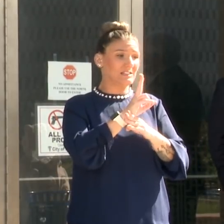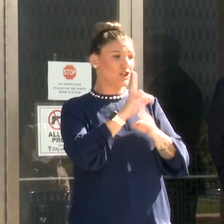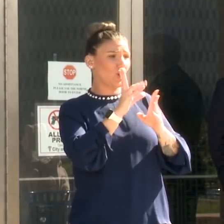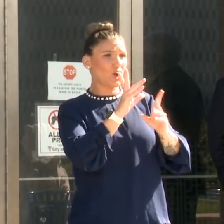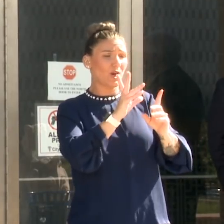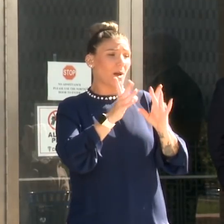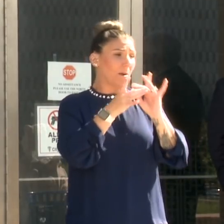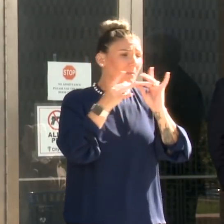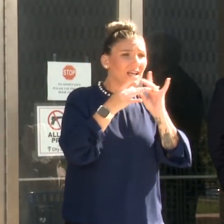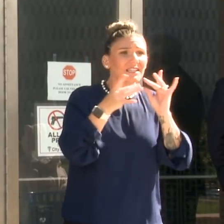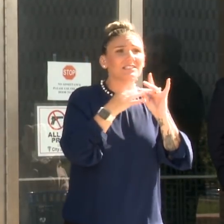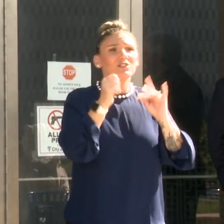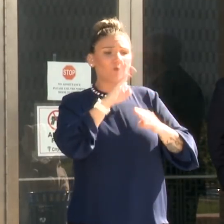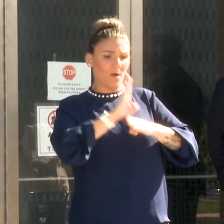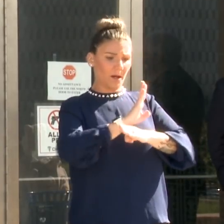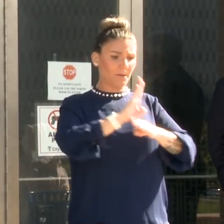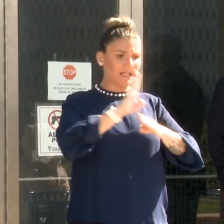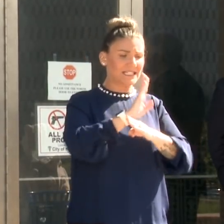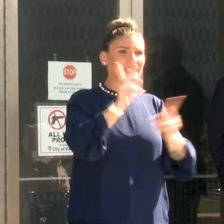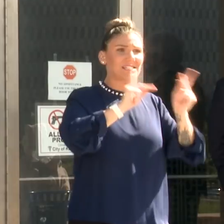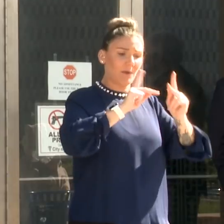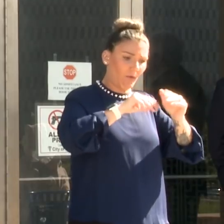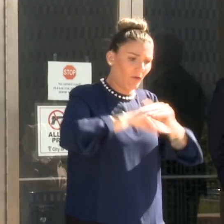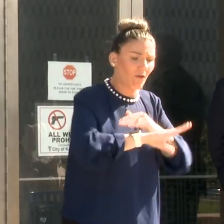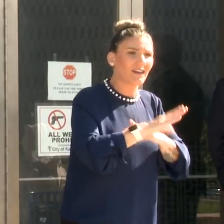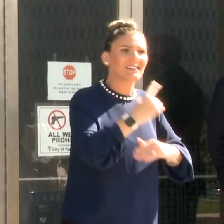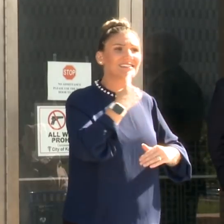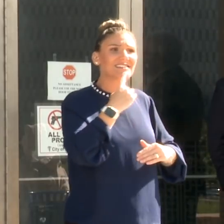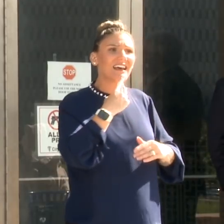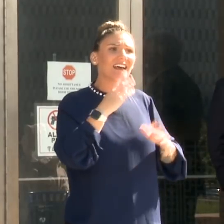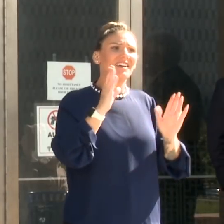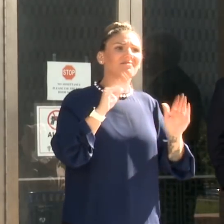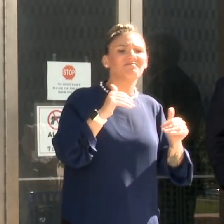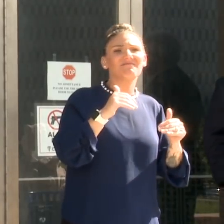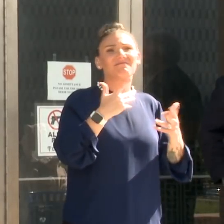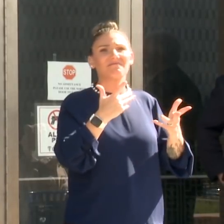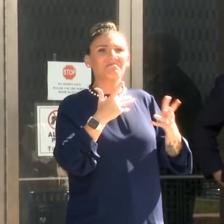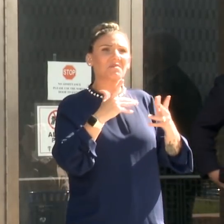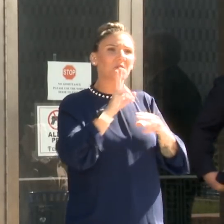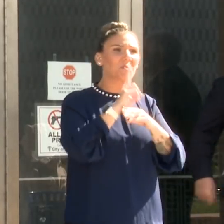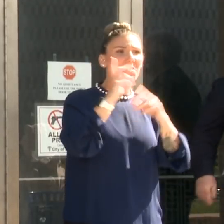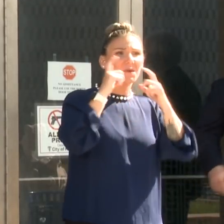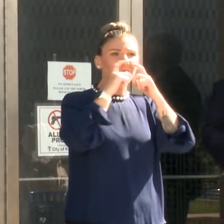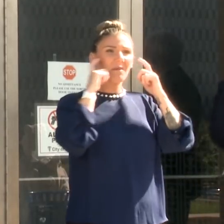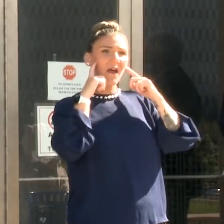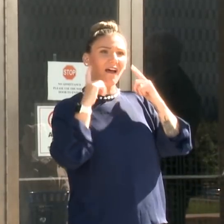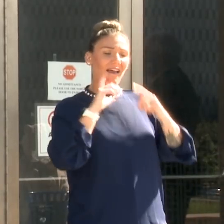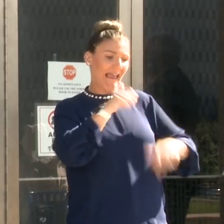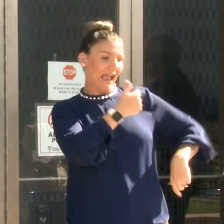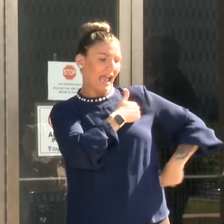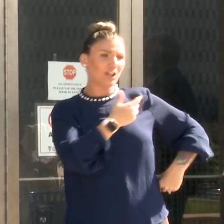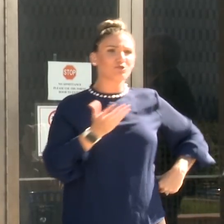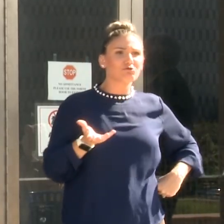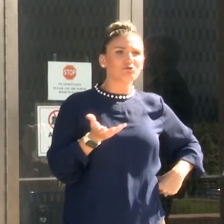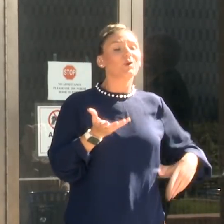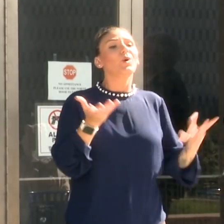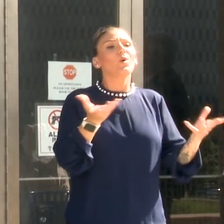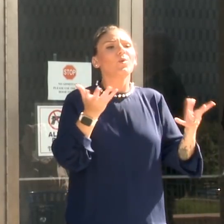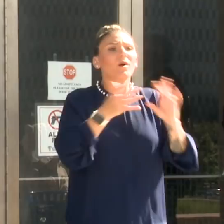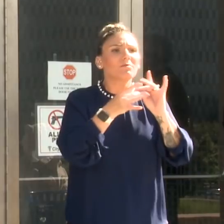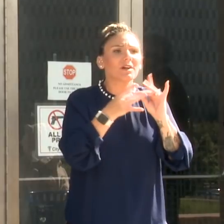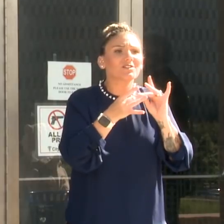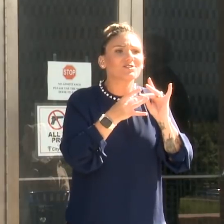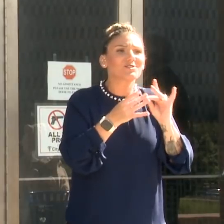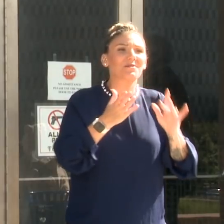businesses, or the people that are going in saying, hey, I'm reluctant to wear one and I want to cop an attitude, but Yeah. I mean, what message do you have? For Yeah,